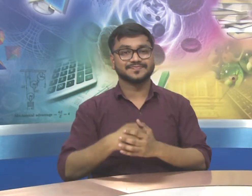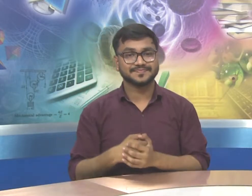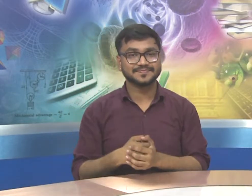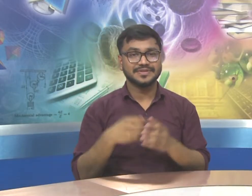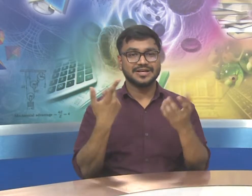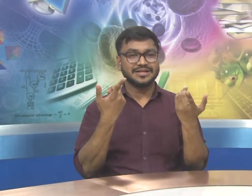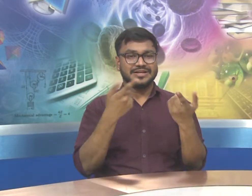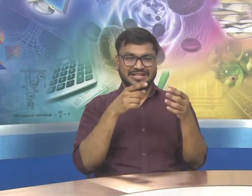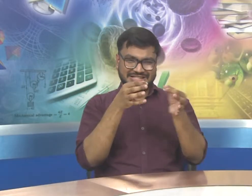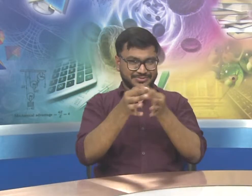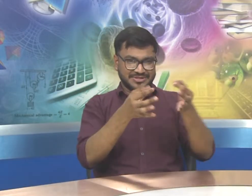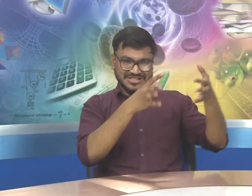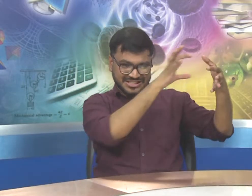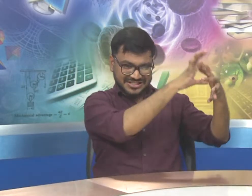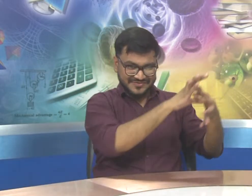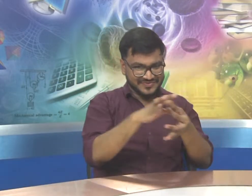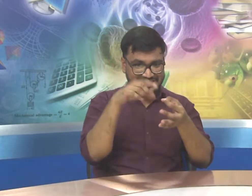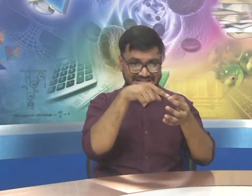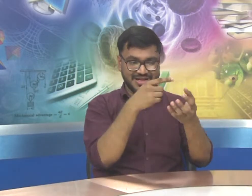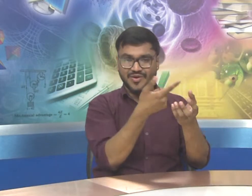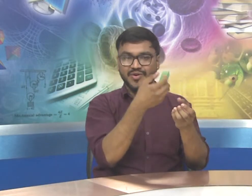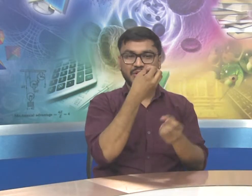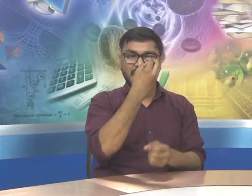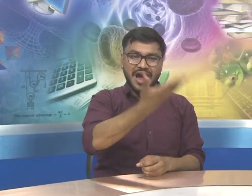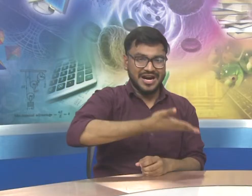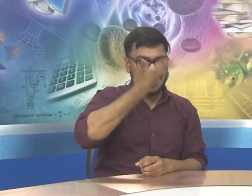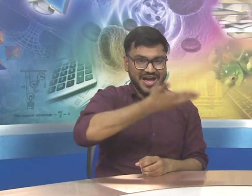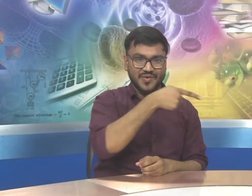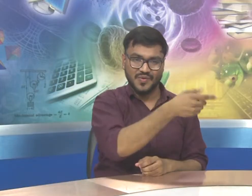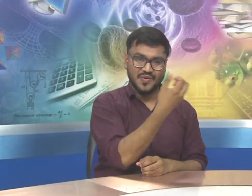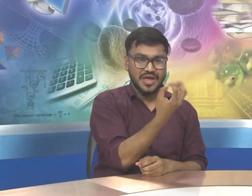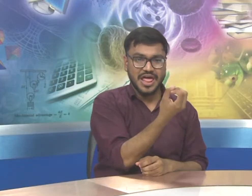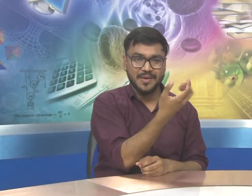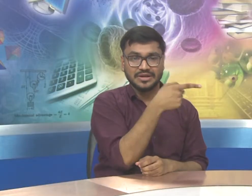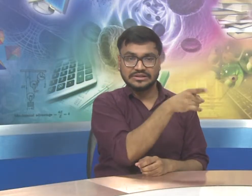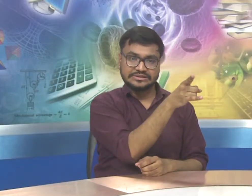There is a picture showing Dalton's atomic theory.